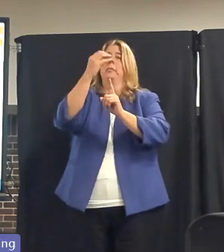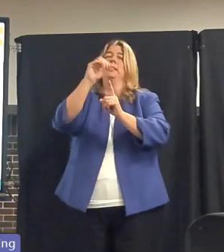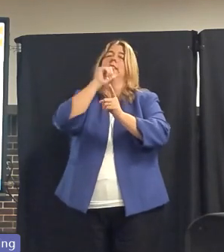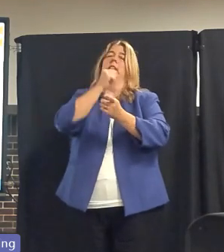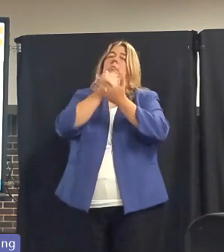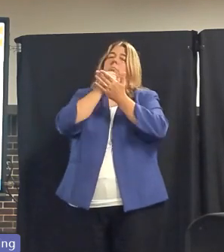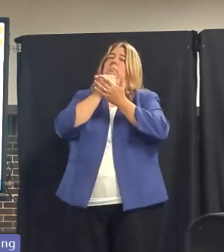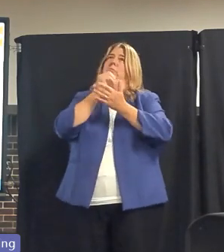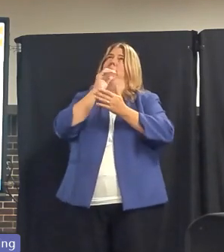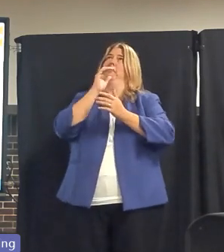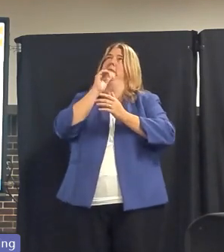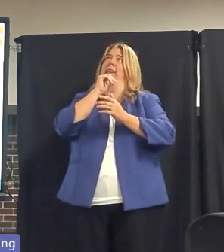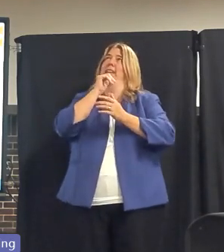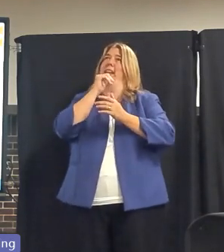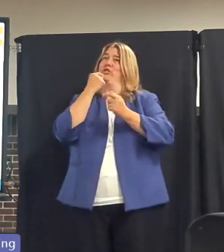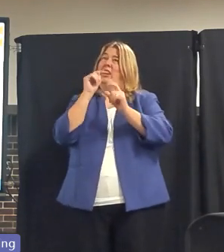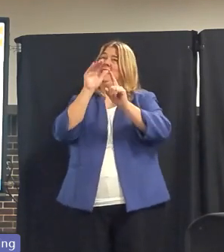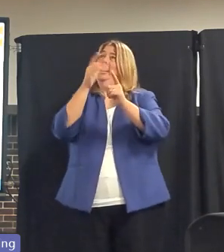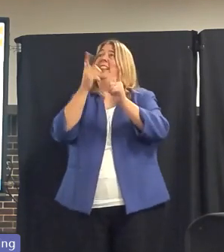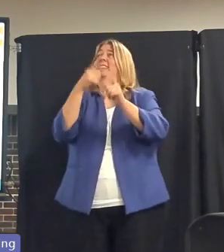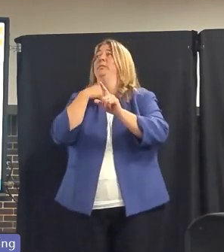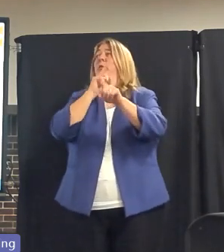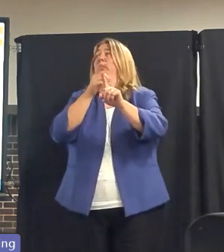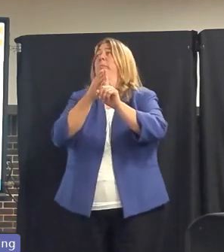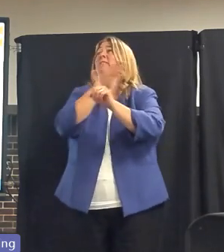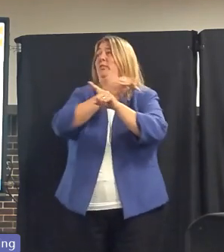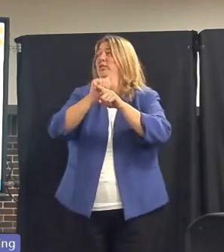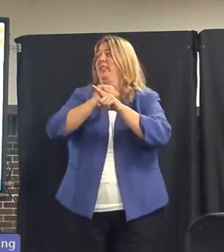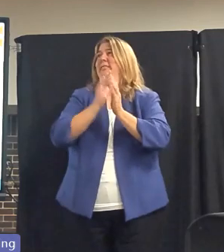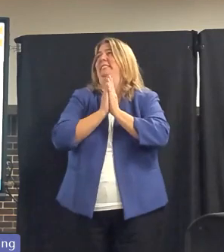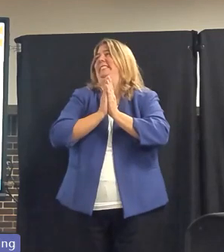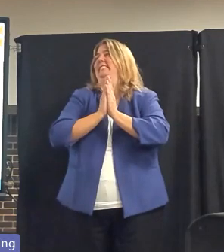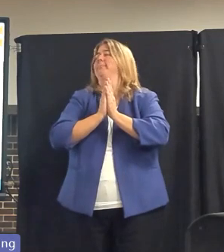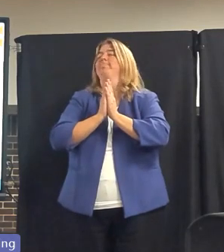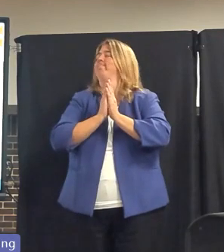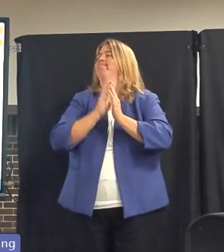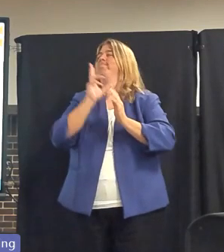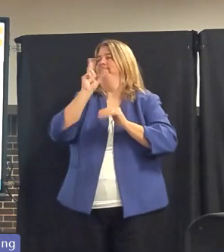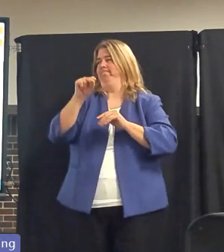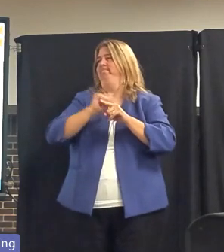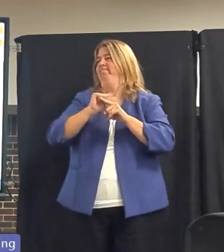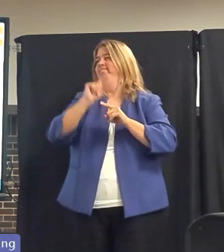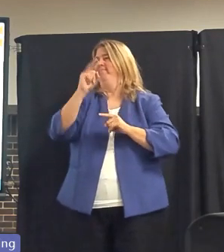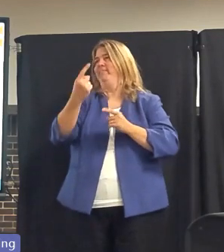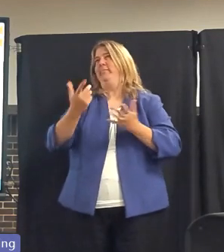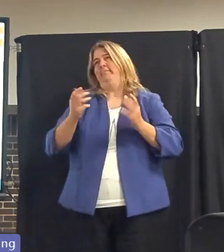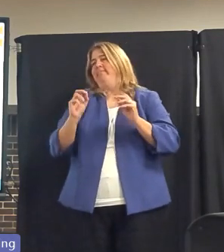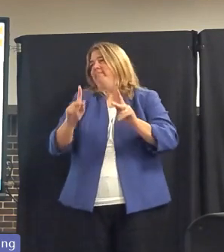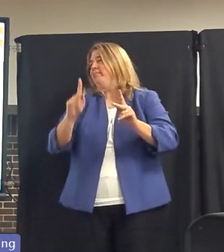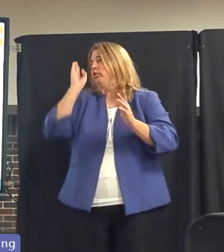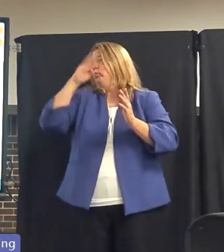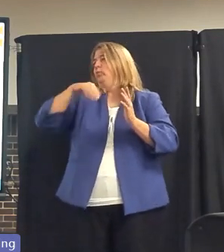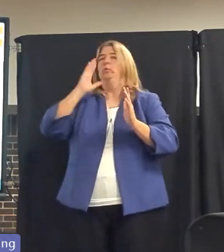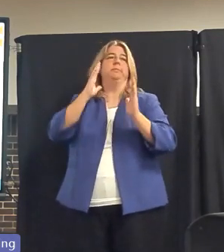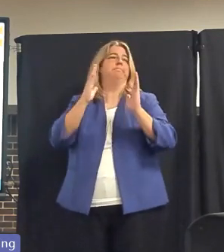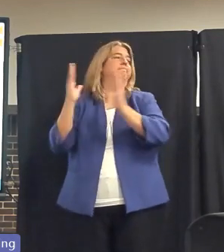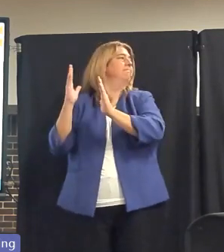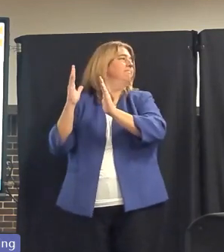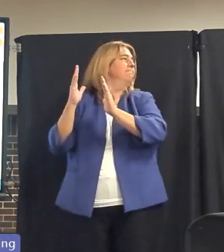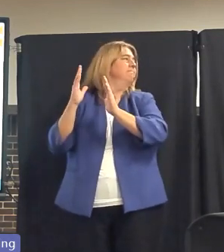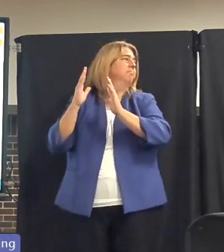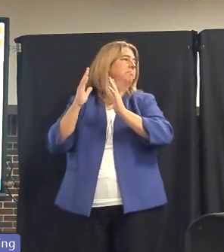months, truly. And that company in this case didn't really help. We tried to convince them to let us order materials,